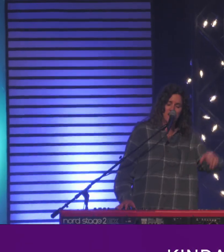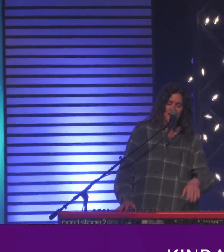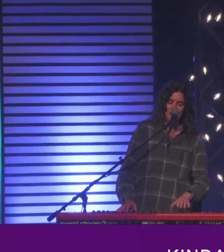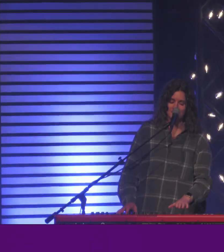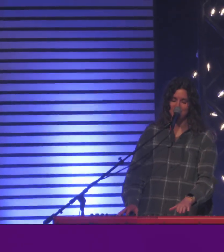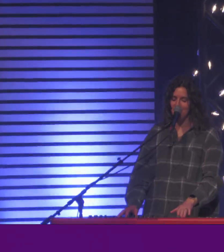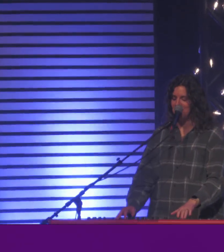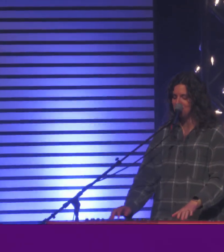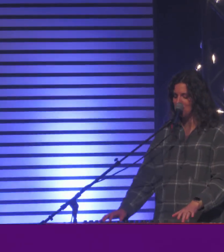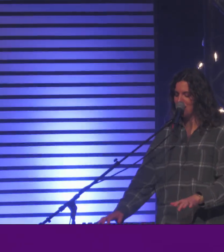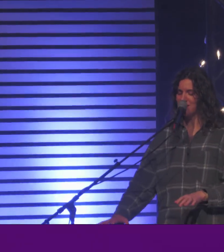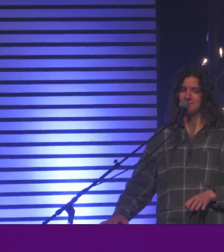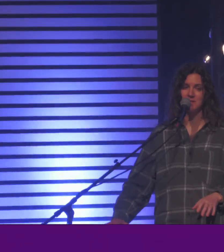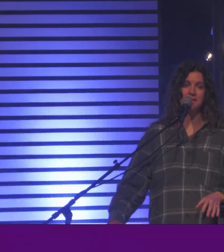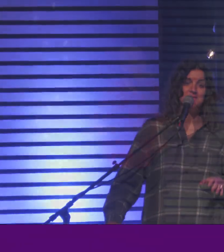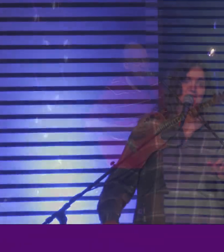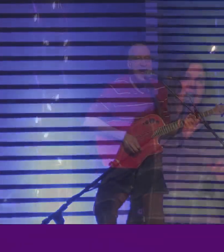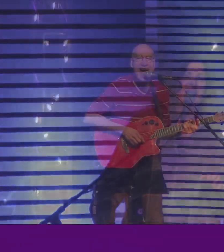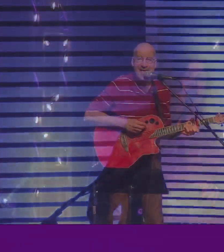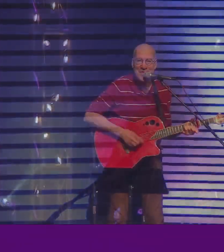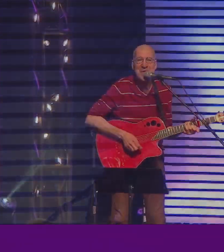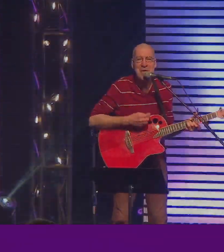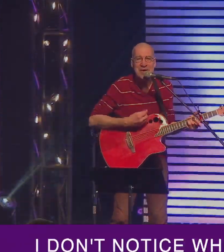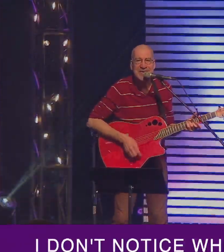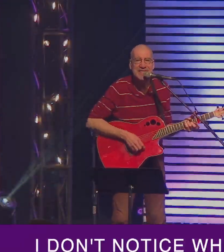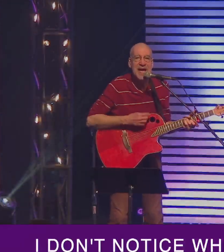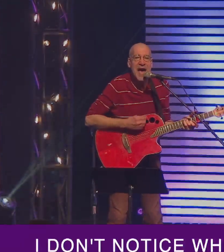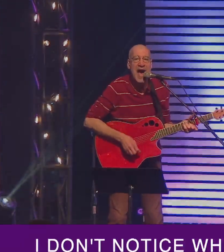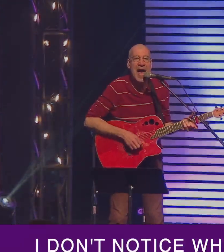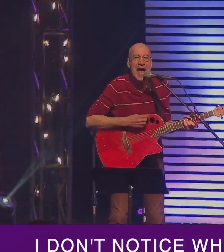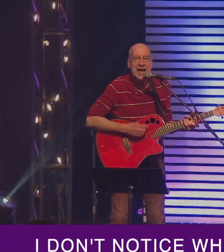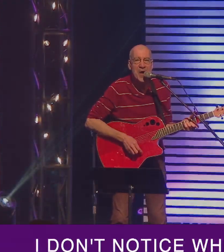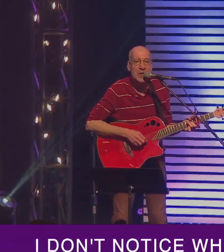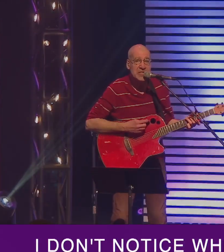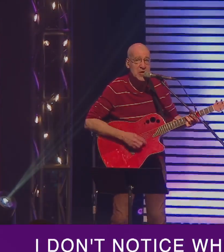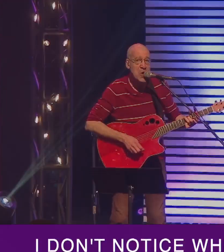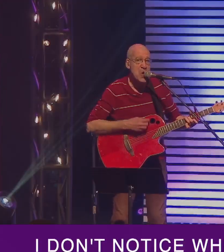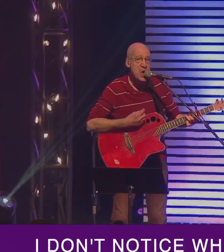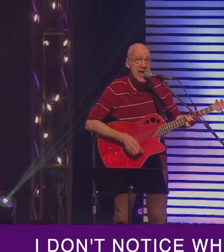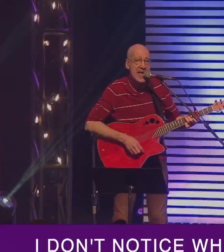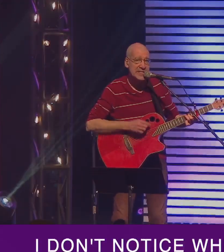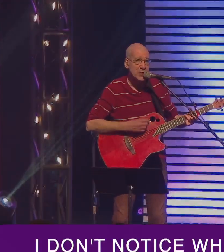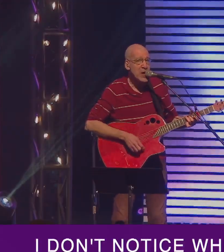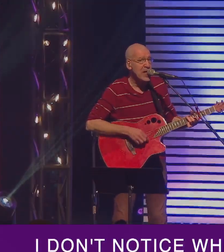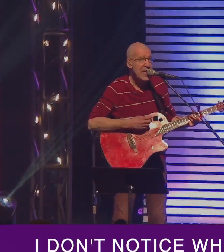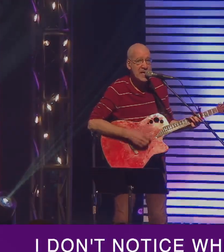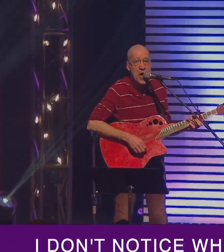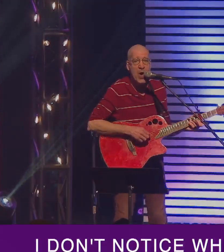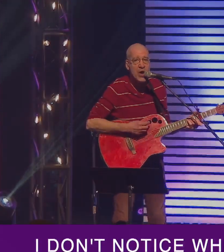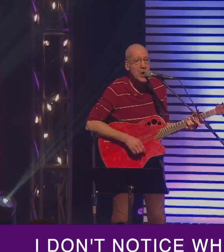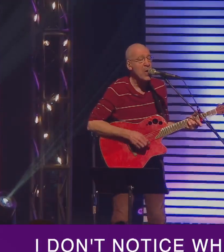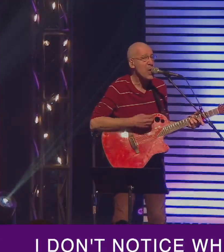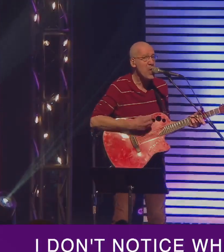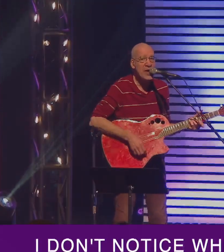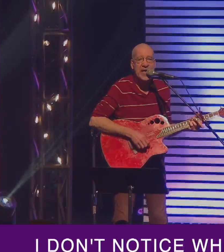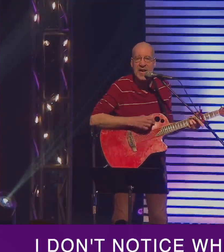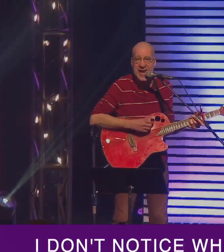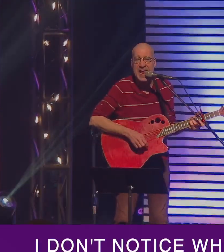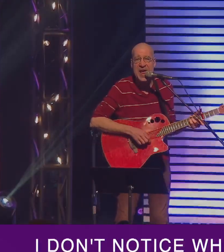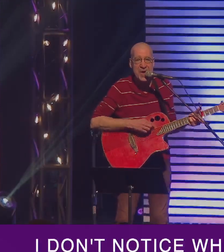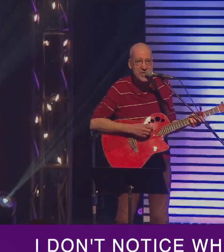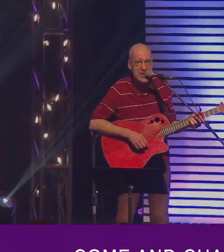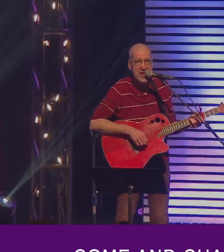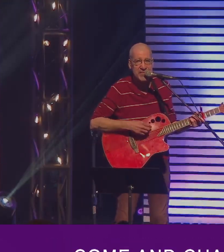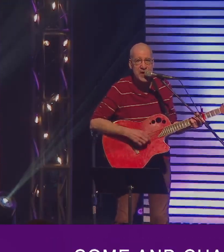kind of wild. Come and change my focus. I don't know if where you're